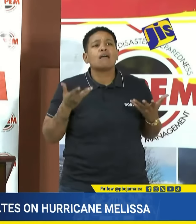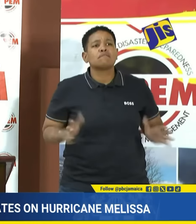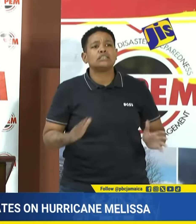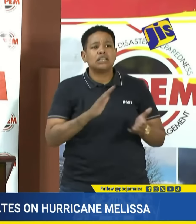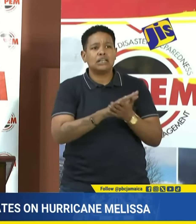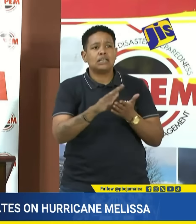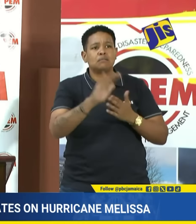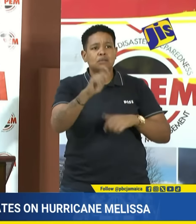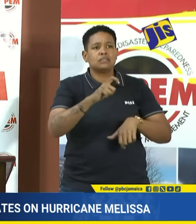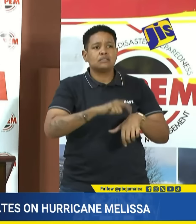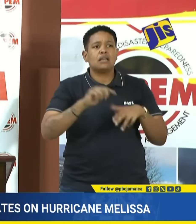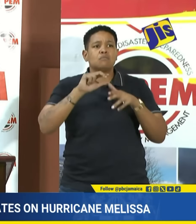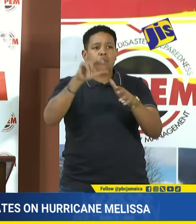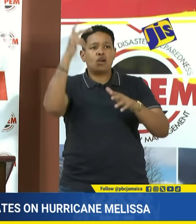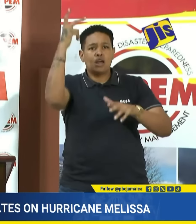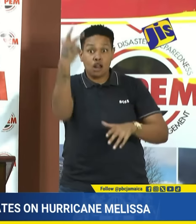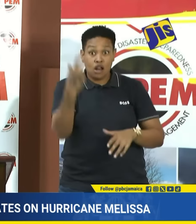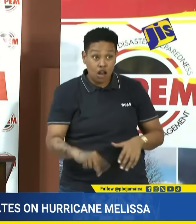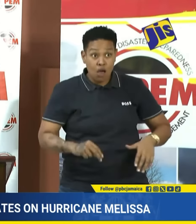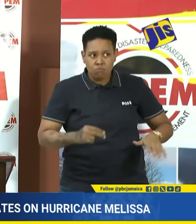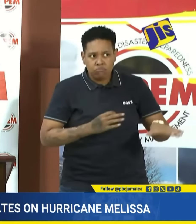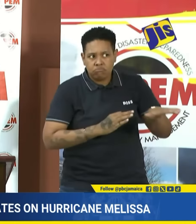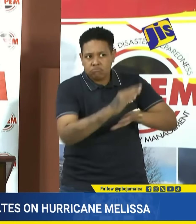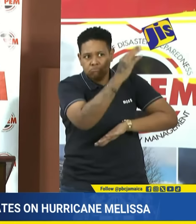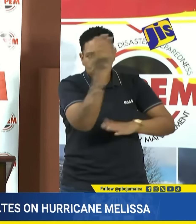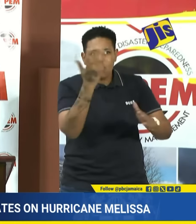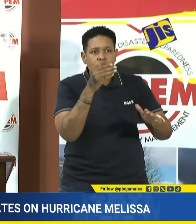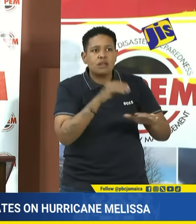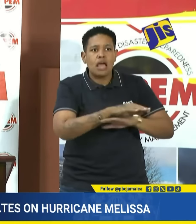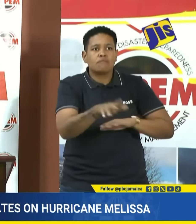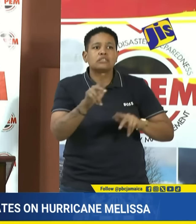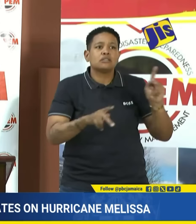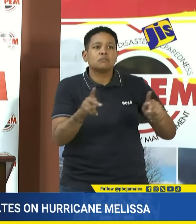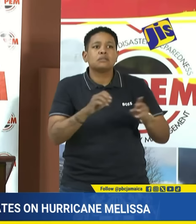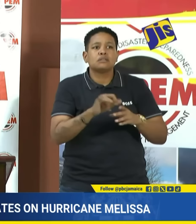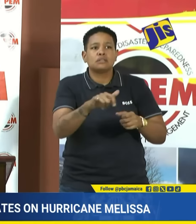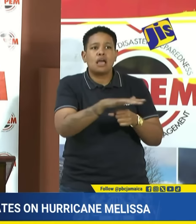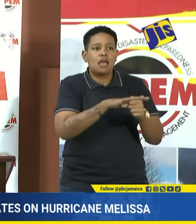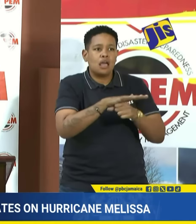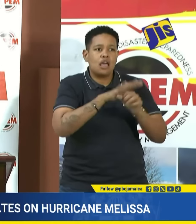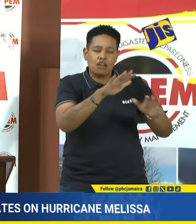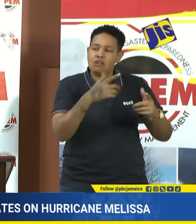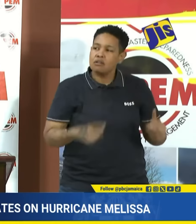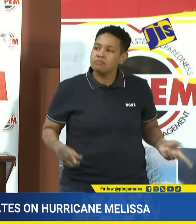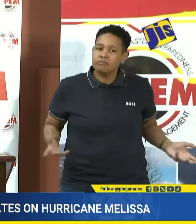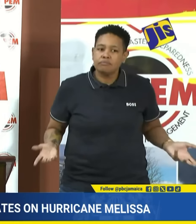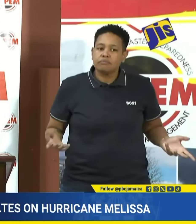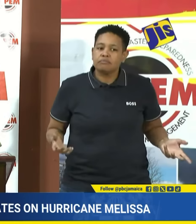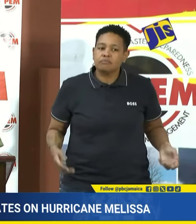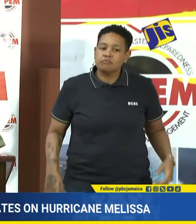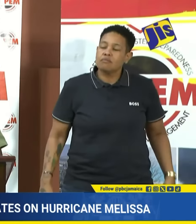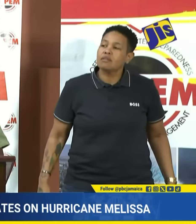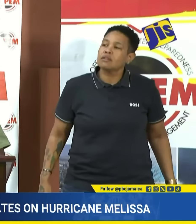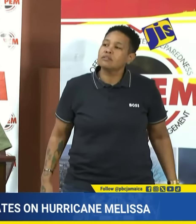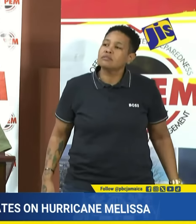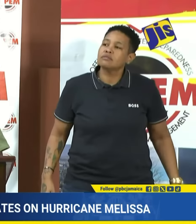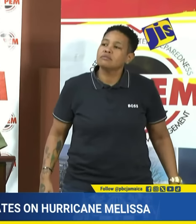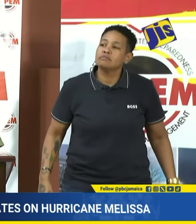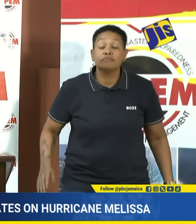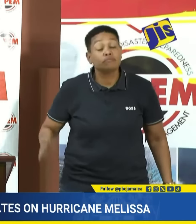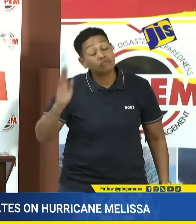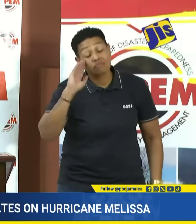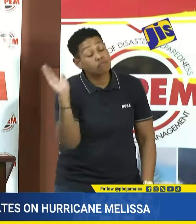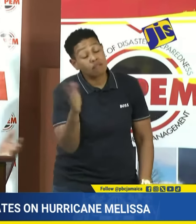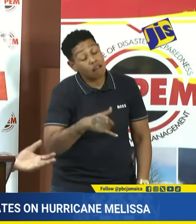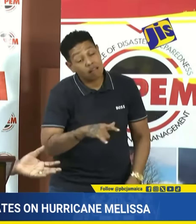completely clear by the time the hurricane is expected to meet, what would the advice be to people in that area? Well, you know, all of that